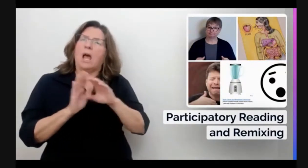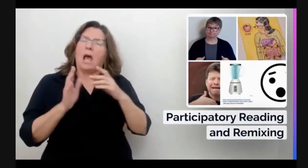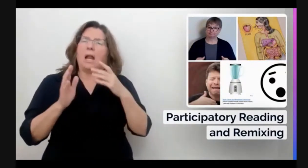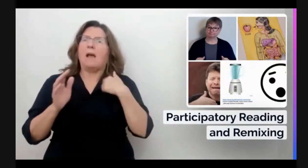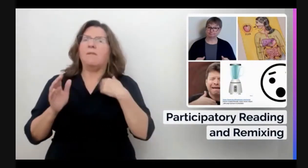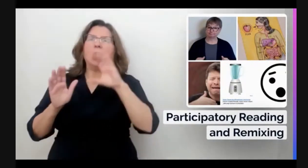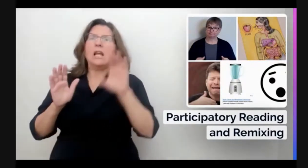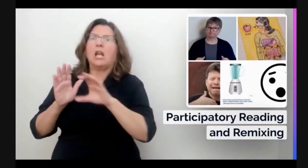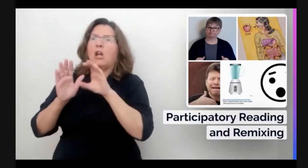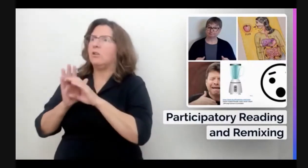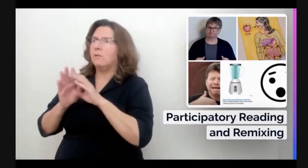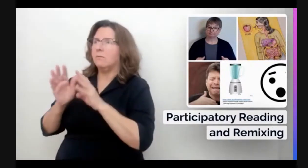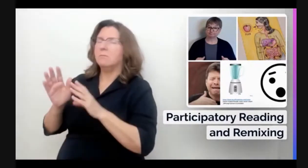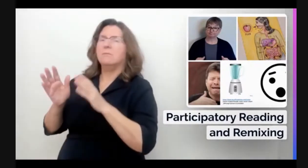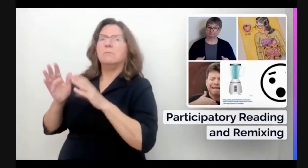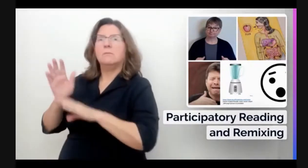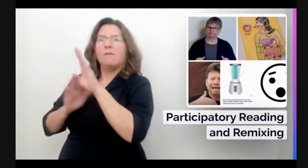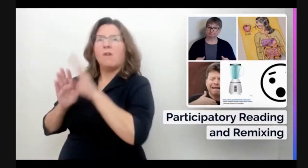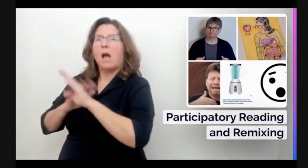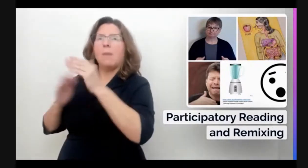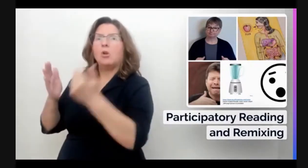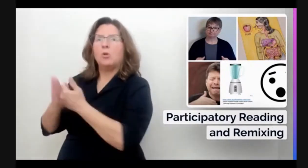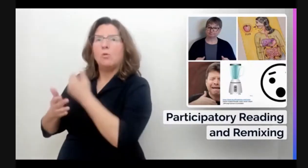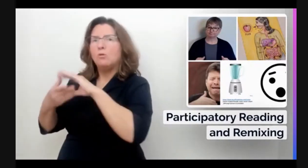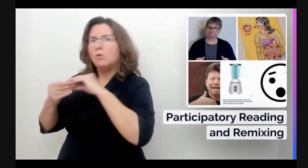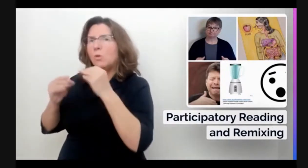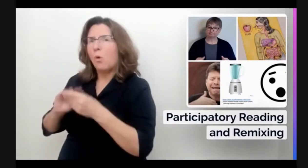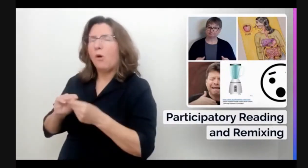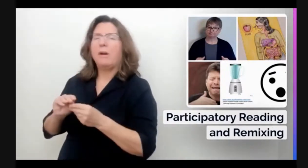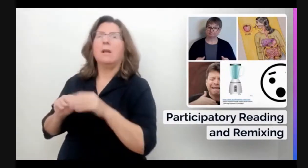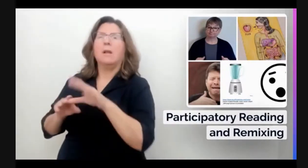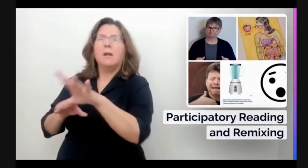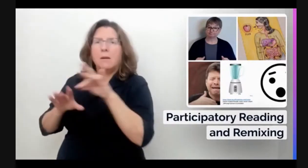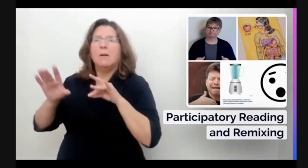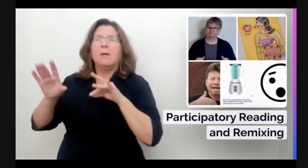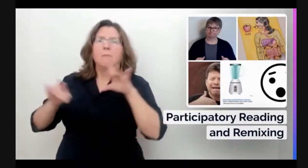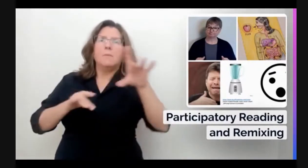introducing new characters, or changing the story in other ways.